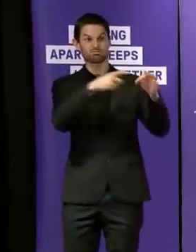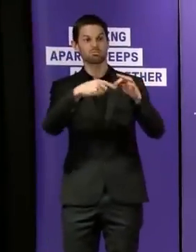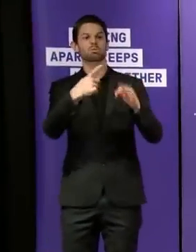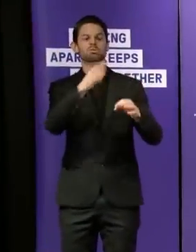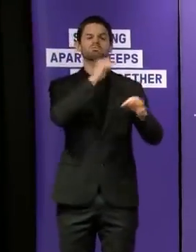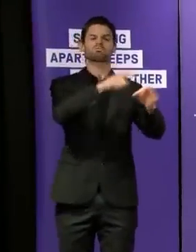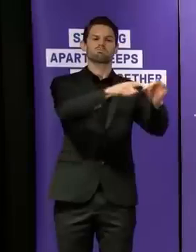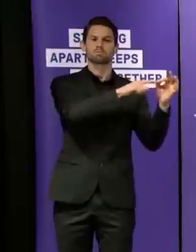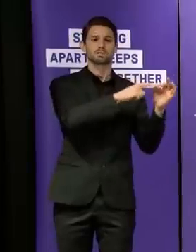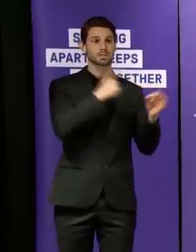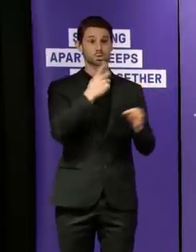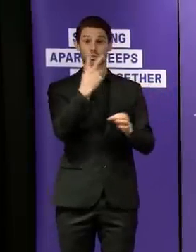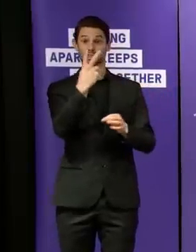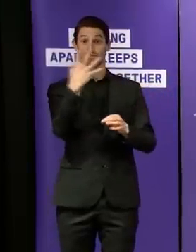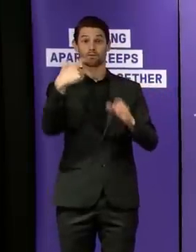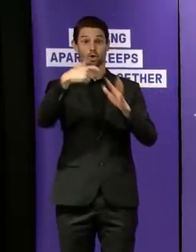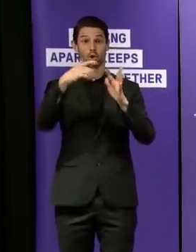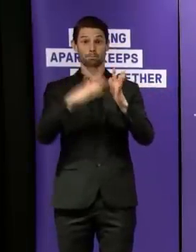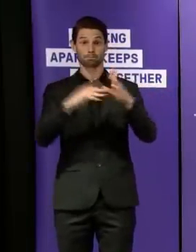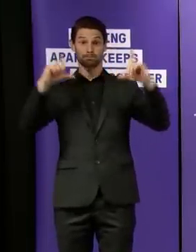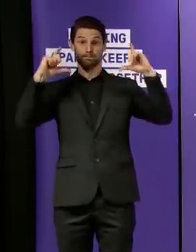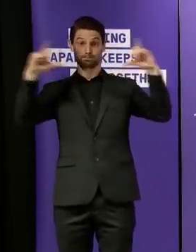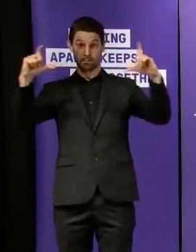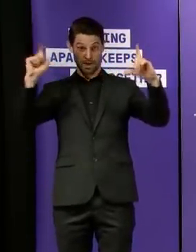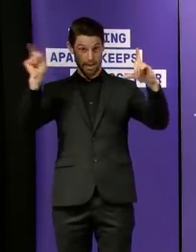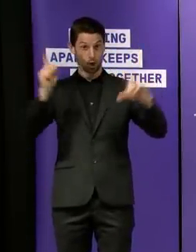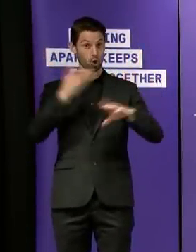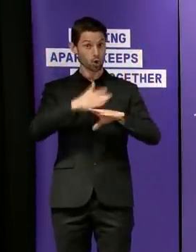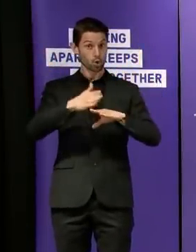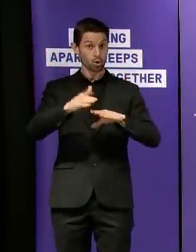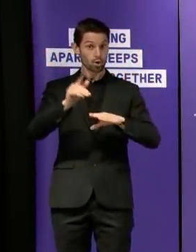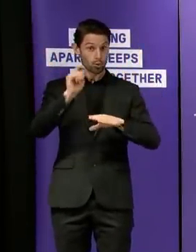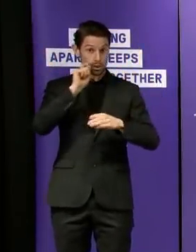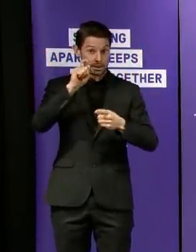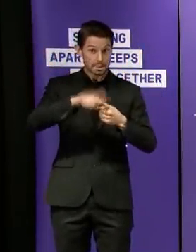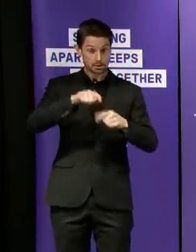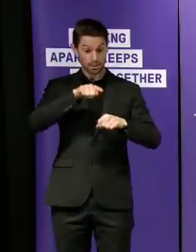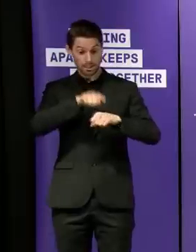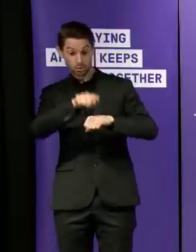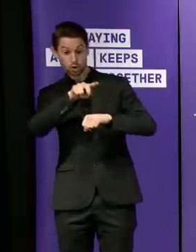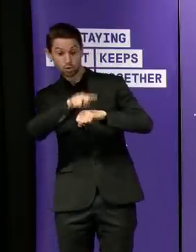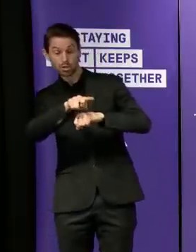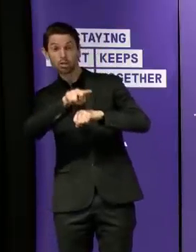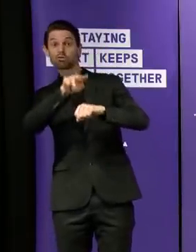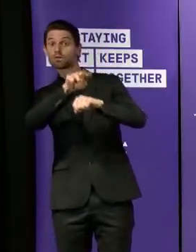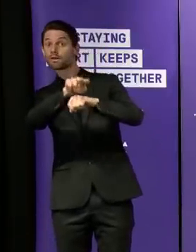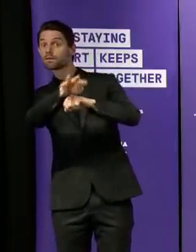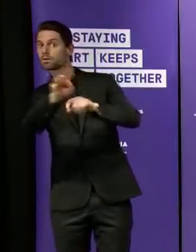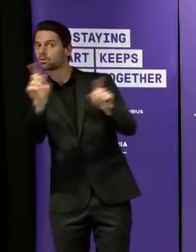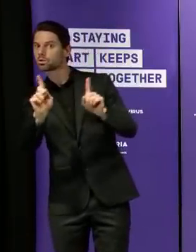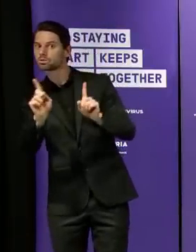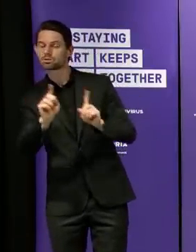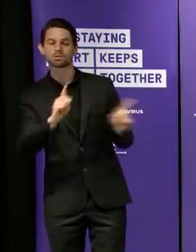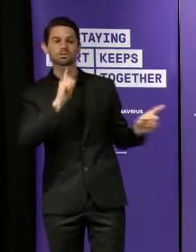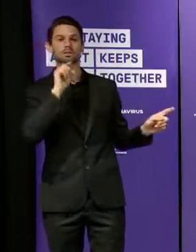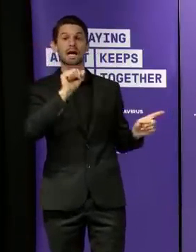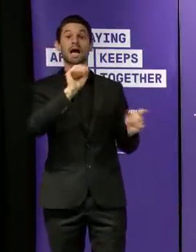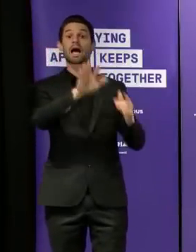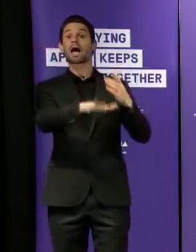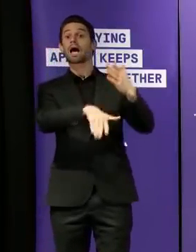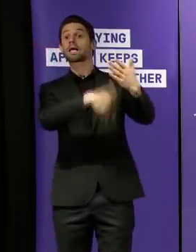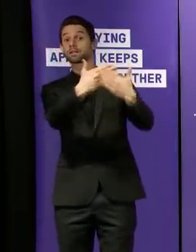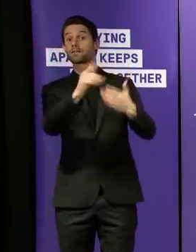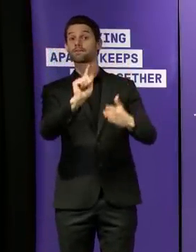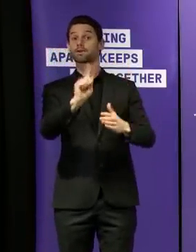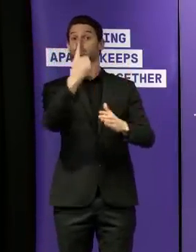for the next 2 weeks, or does that persist beyond the 1st of November? It's certainly in place at least until the 1st of